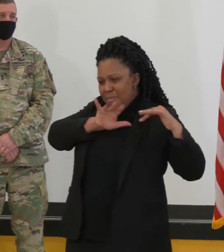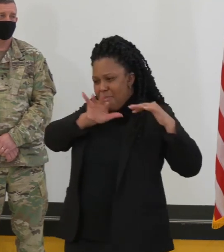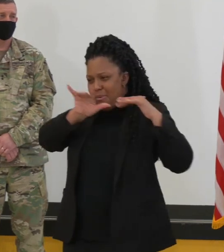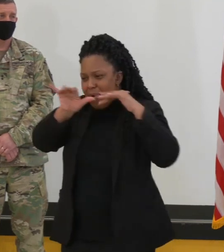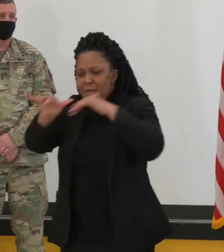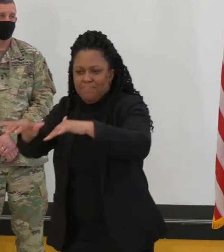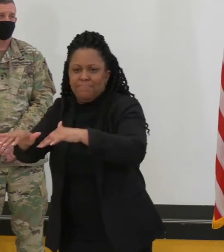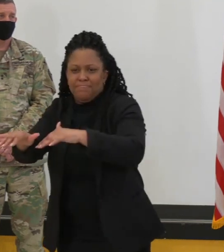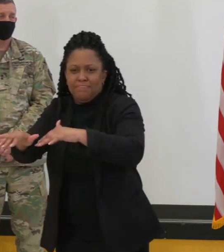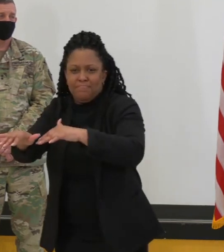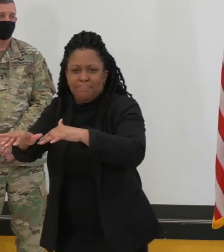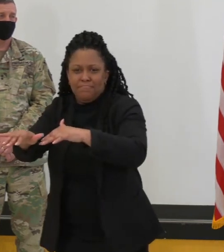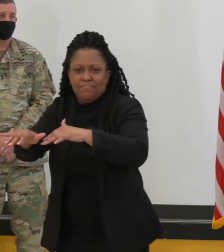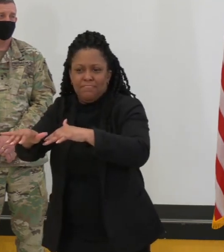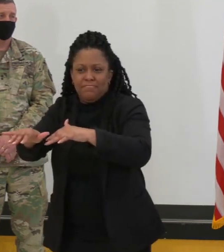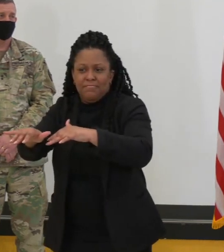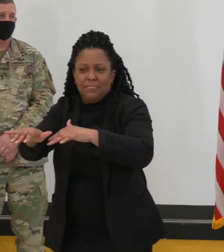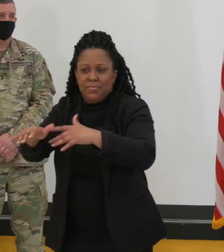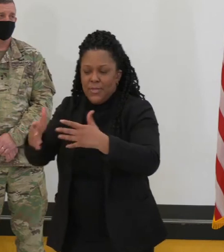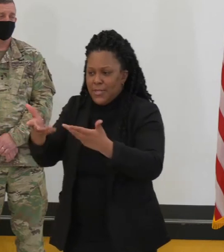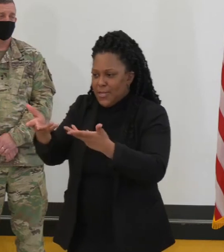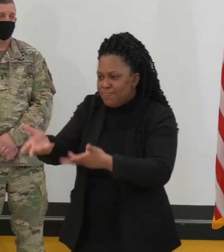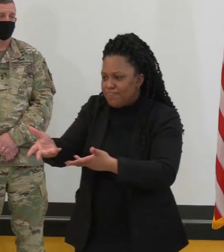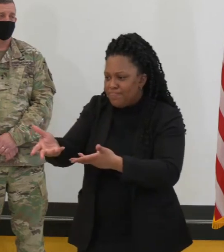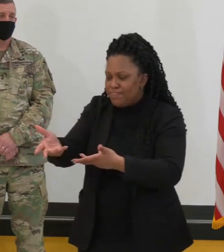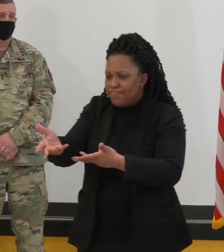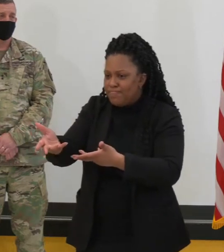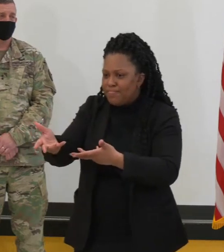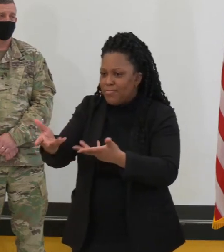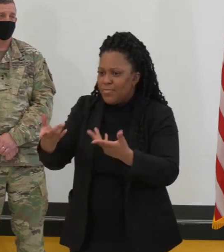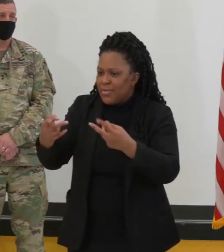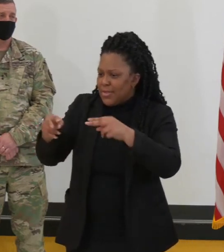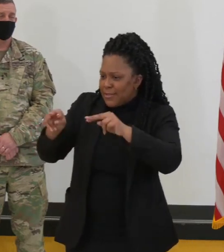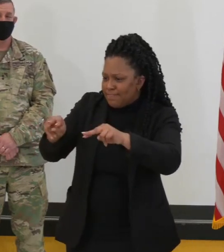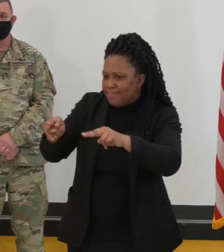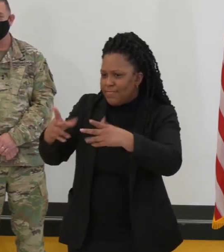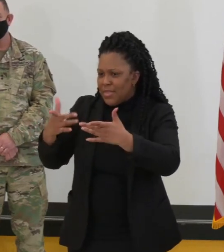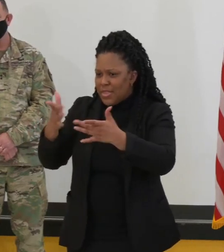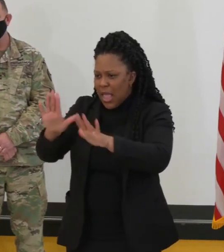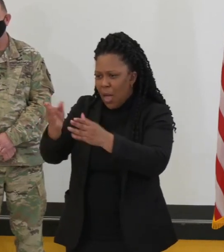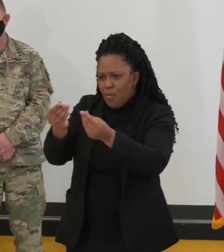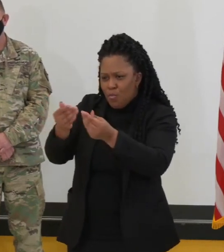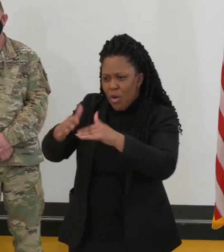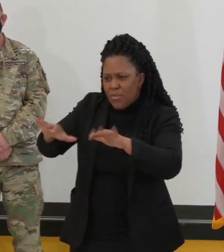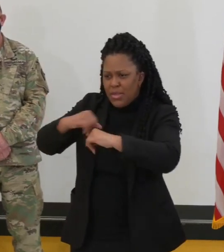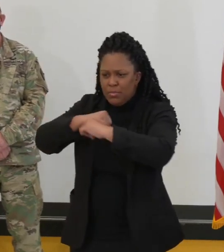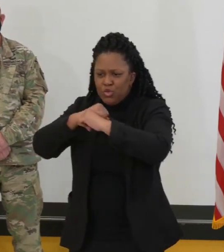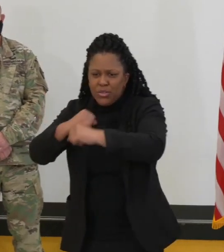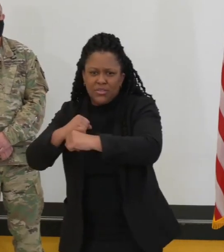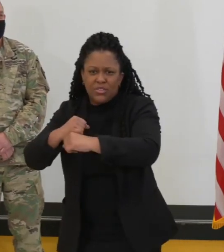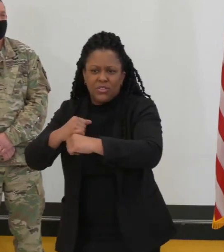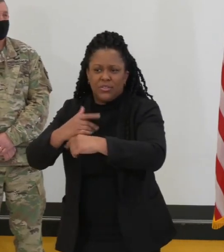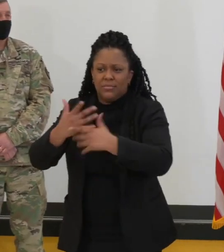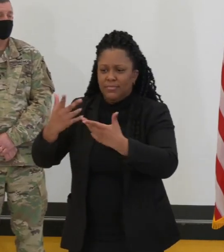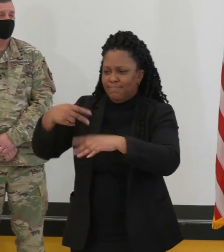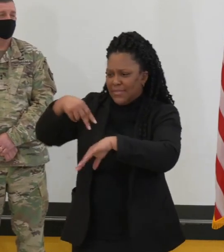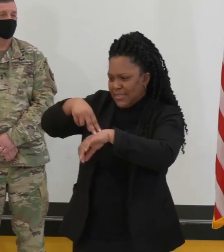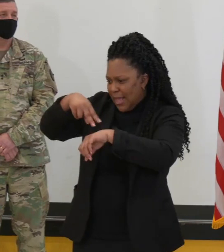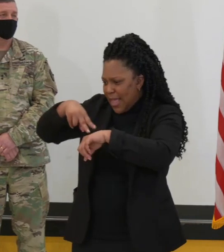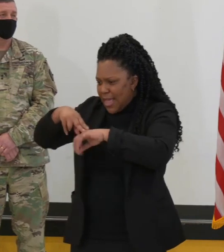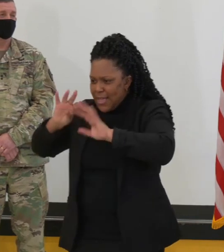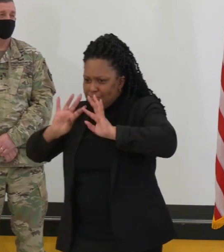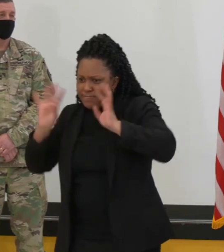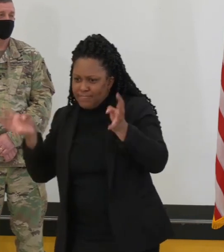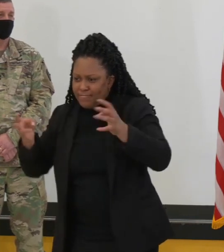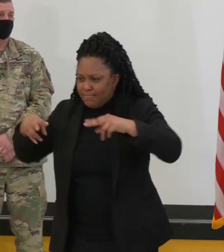National Guard to property protection posts and to anti-looting posts and to serve